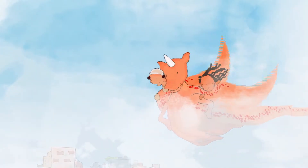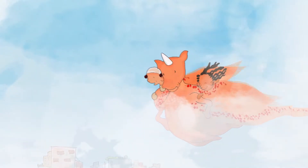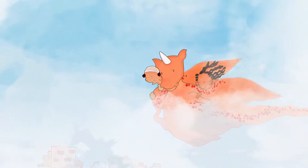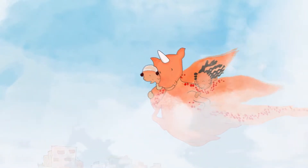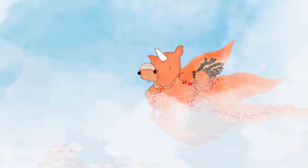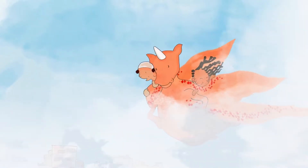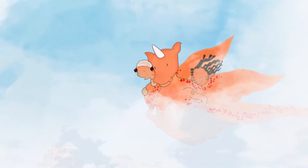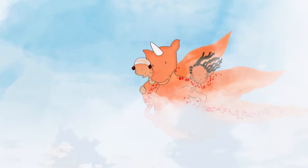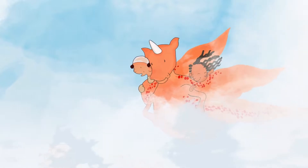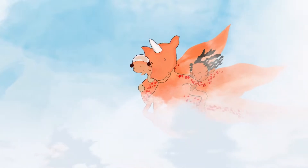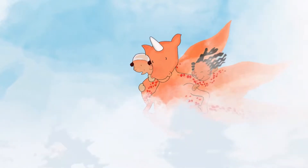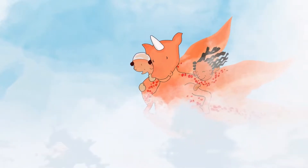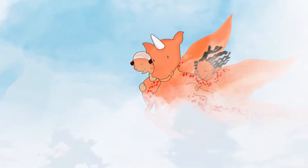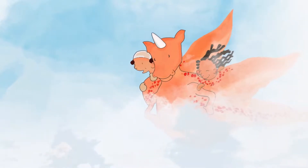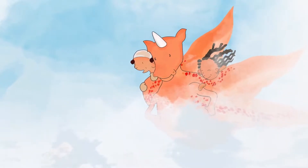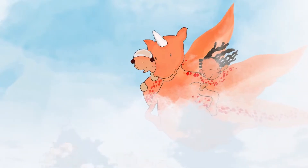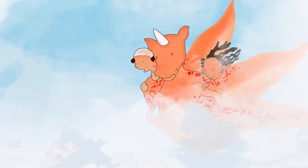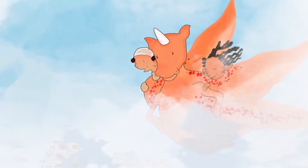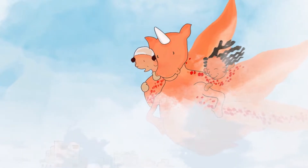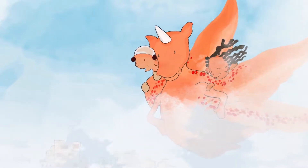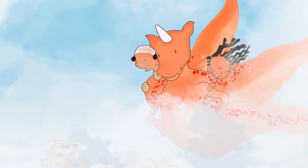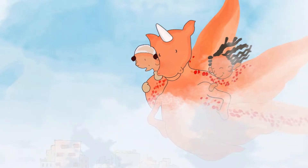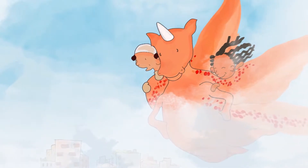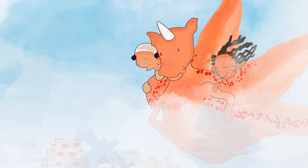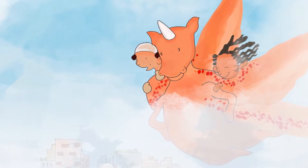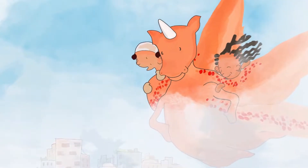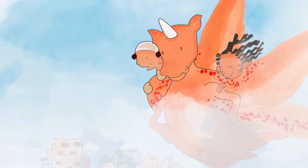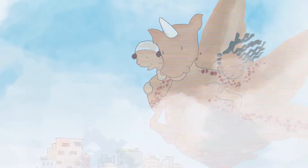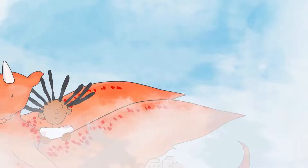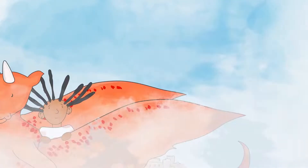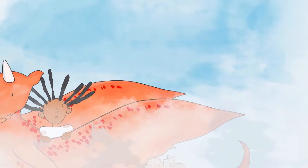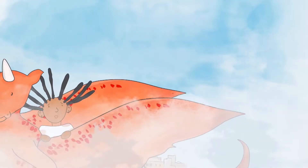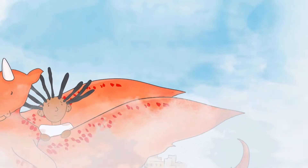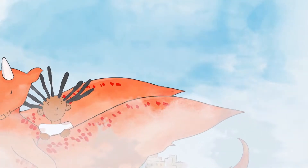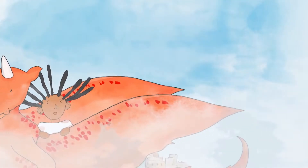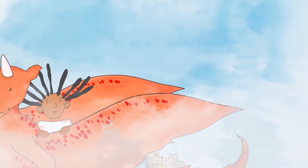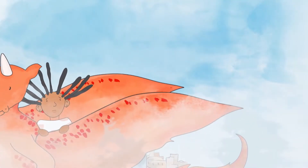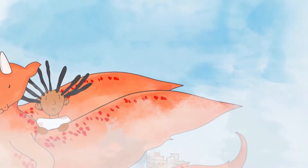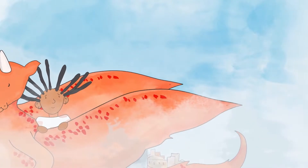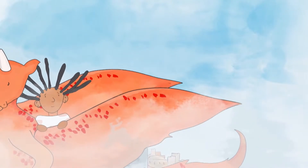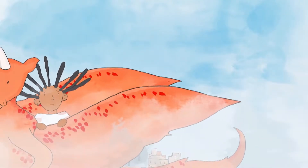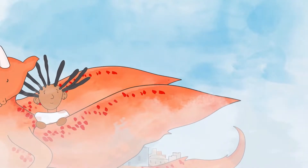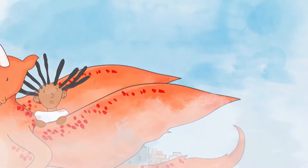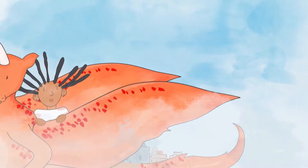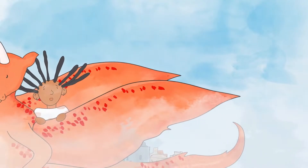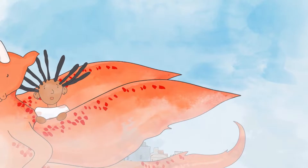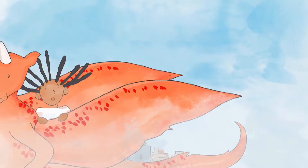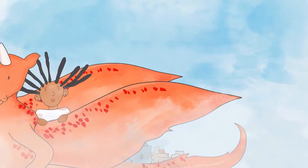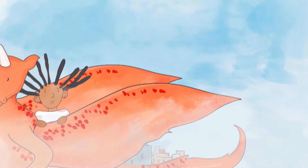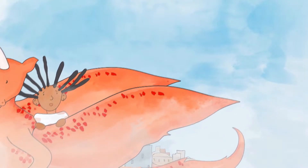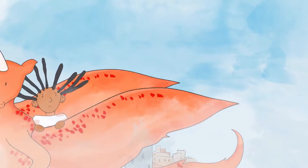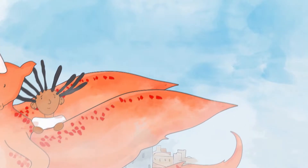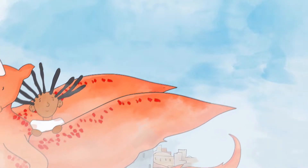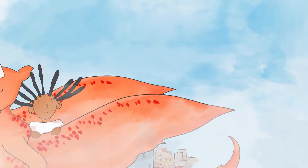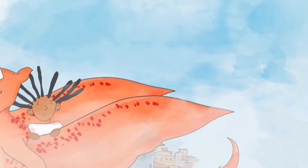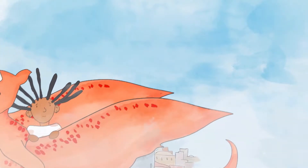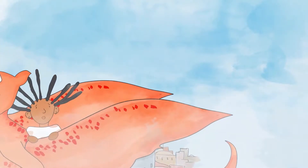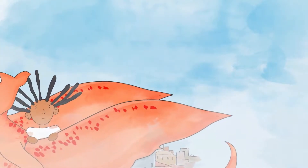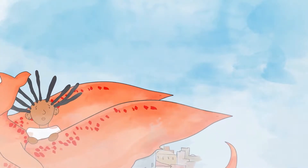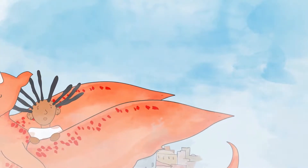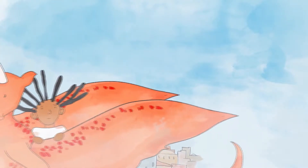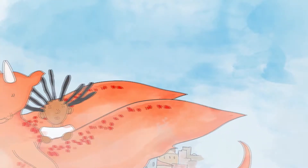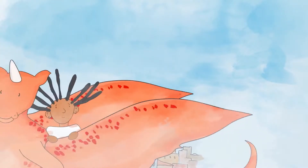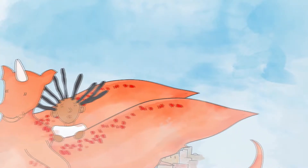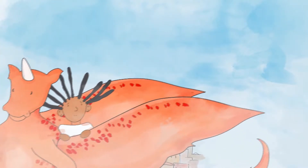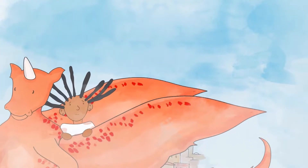cried out to the children in the streets, "Go tell your families we are safer inside.